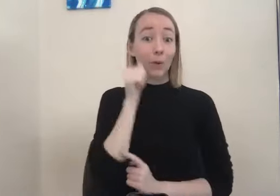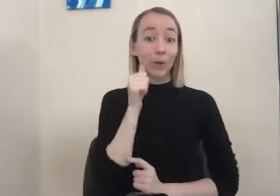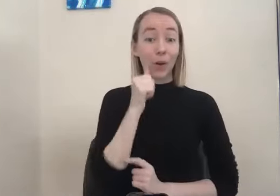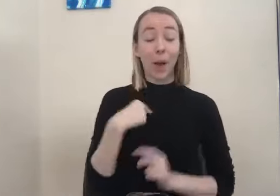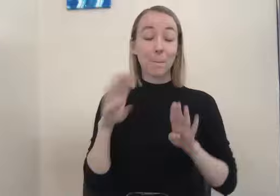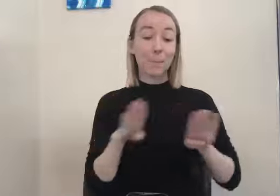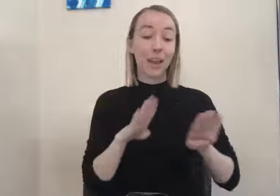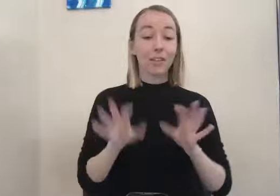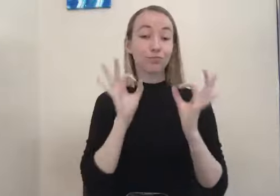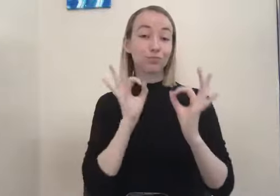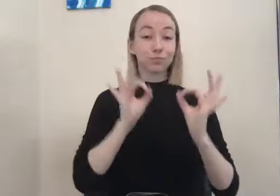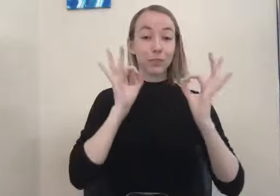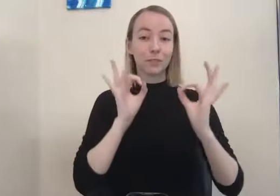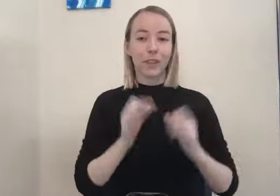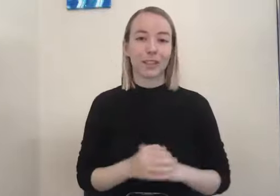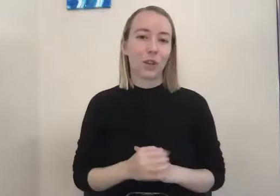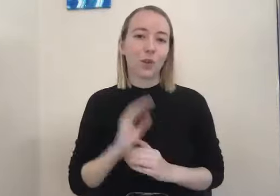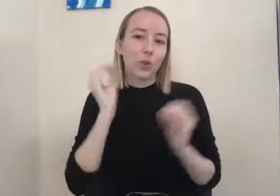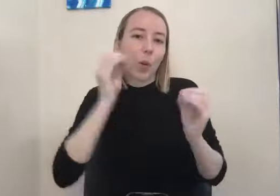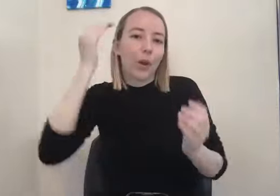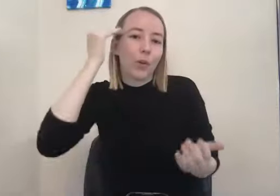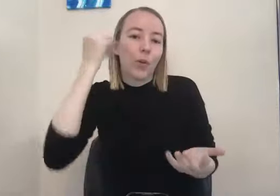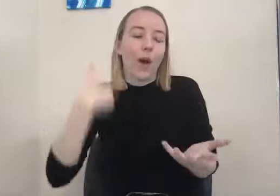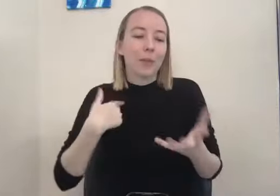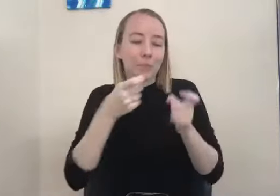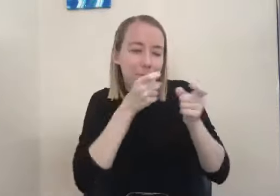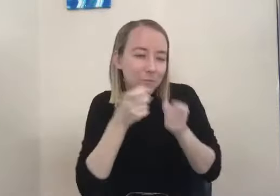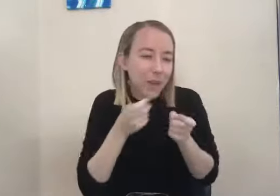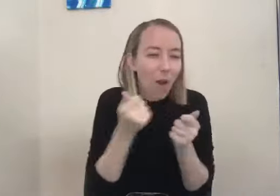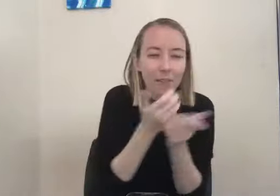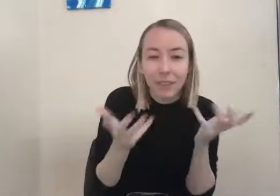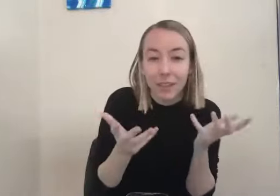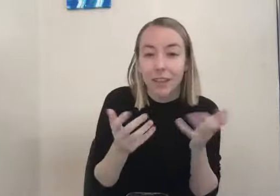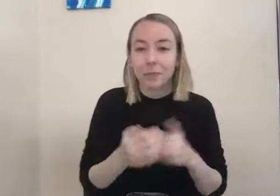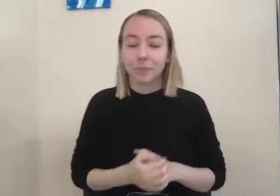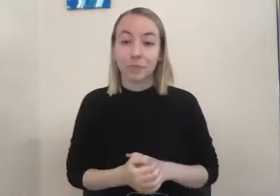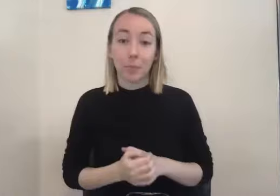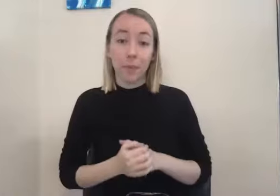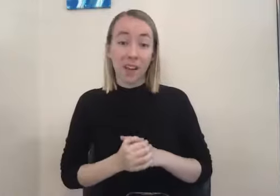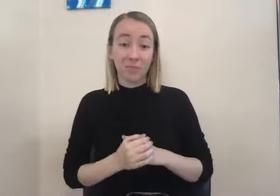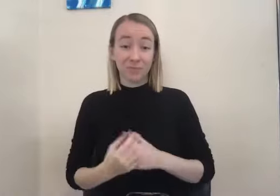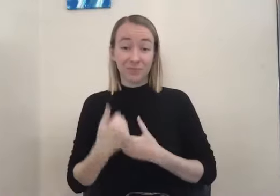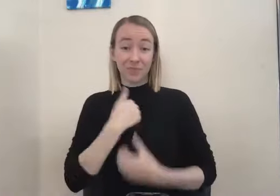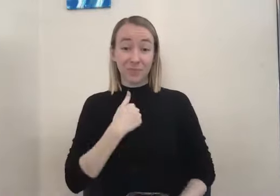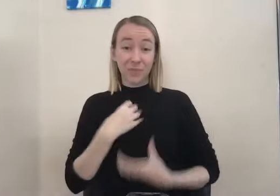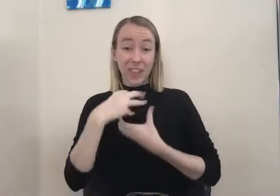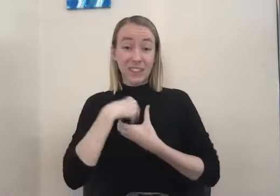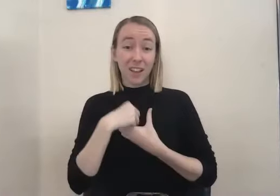become the perfect little child. I had become the perfect child that behaved herself.